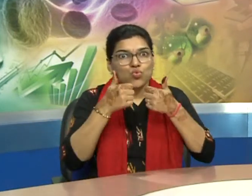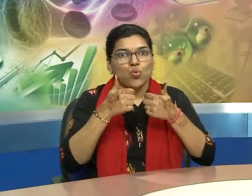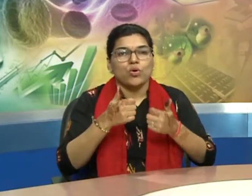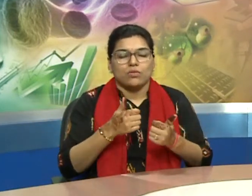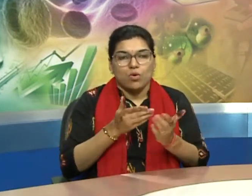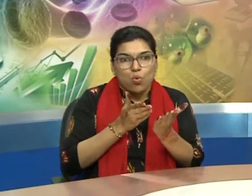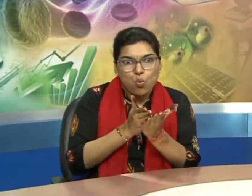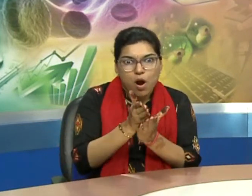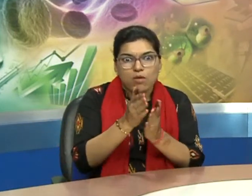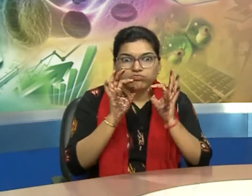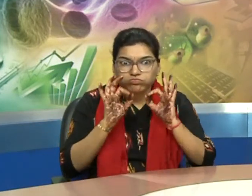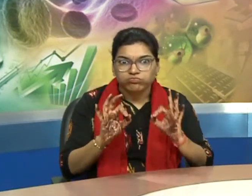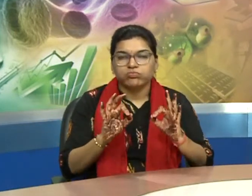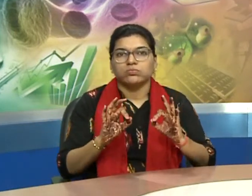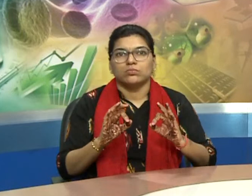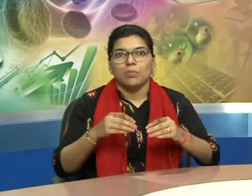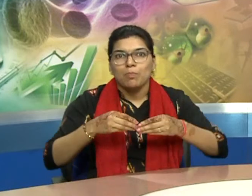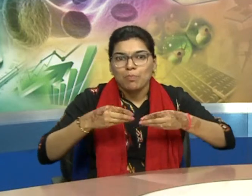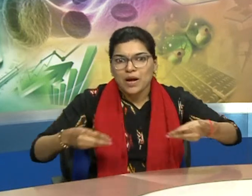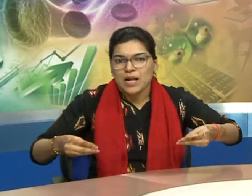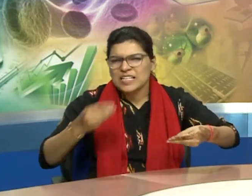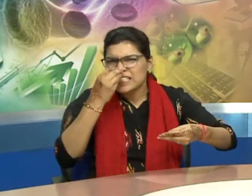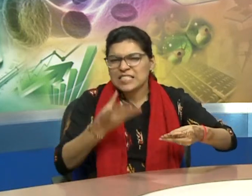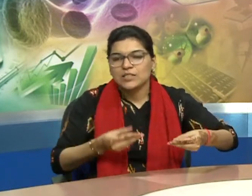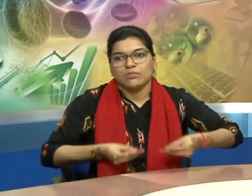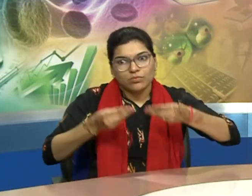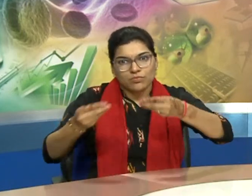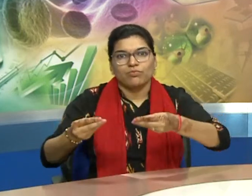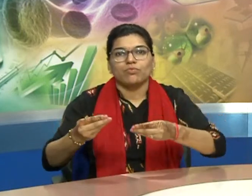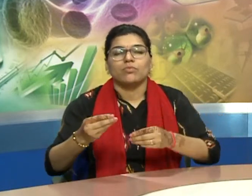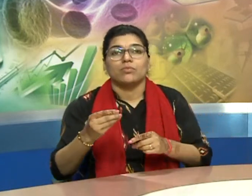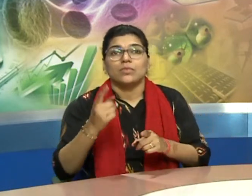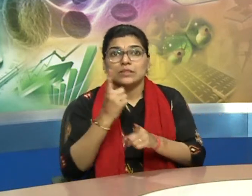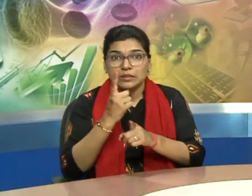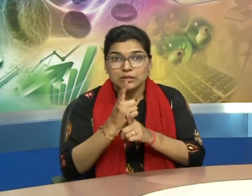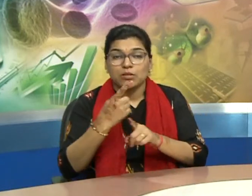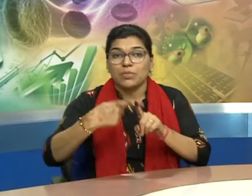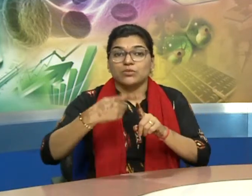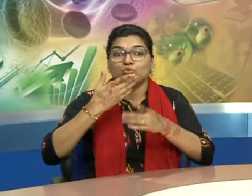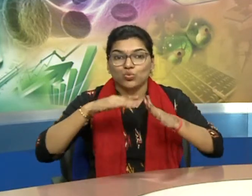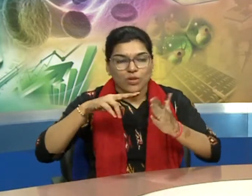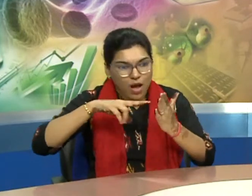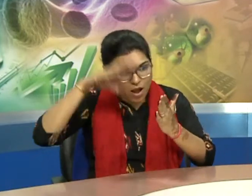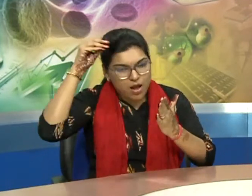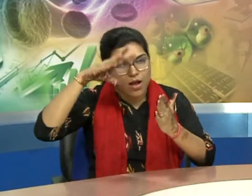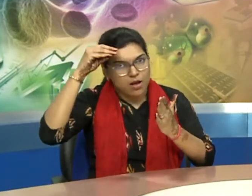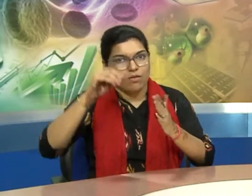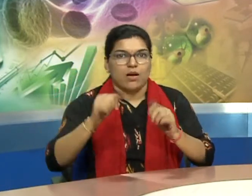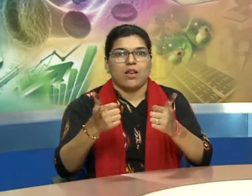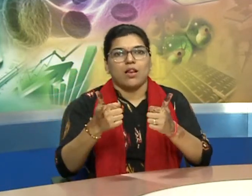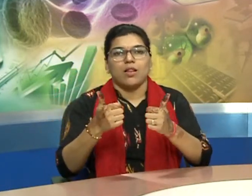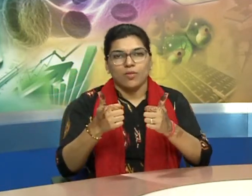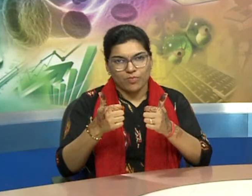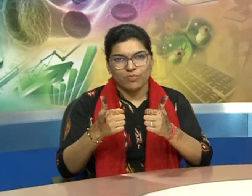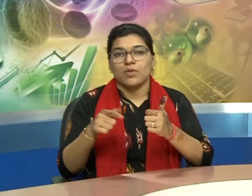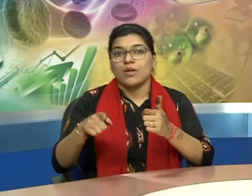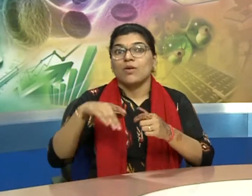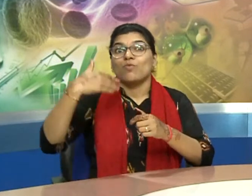teachers can create interest in the students. So this is one of the important functions,